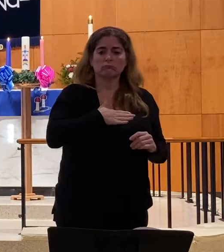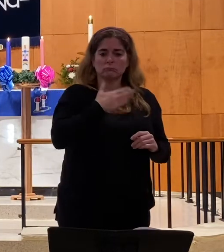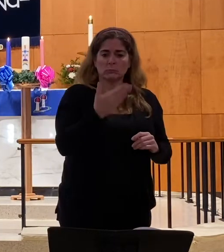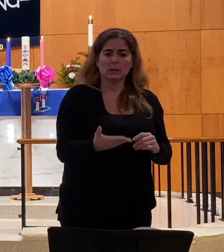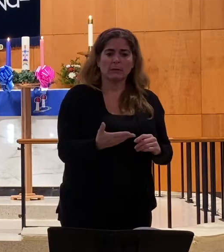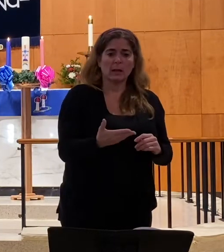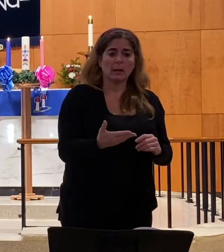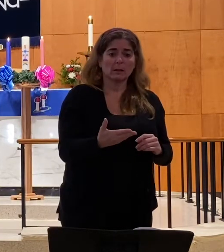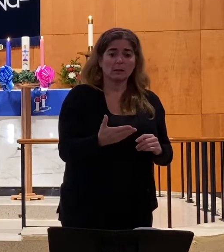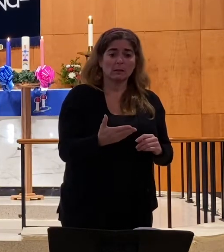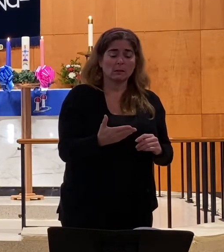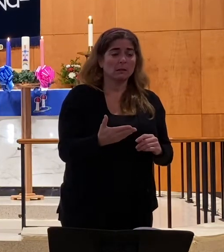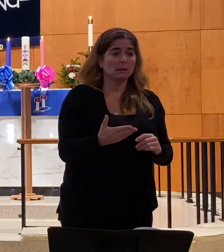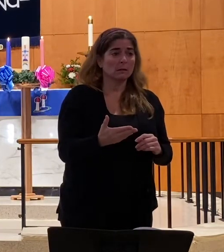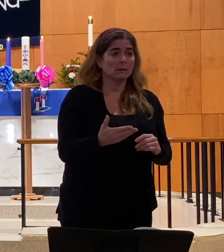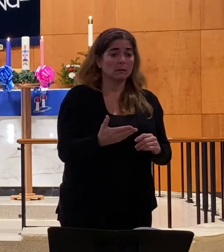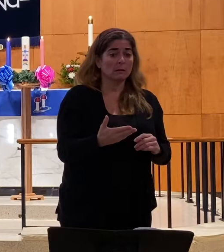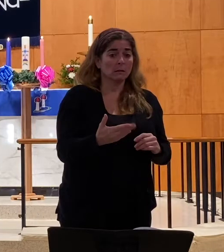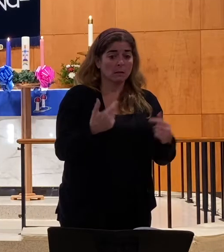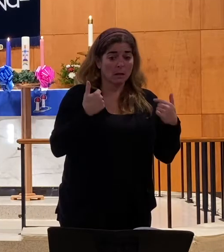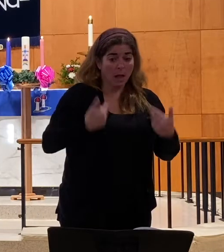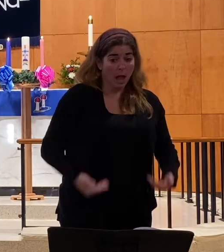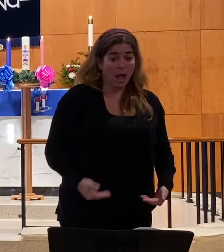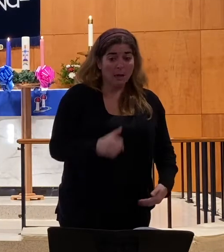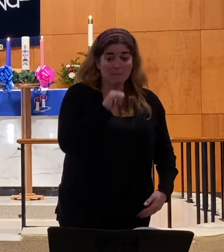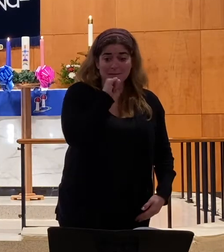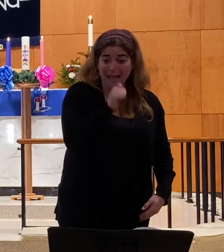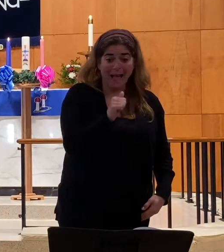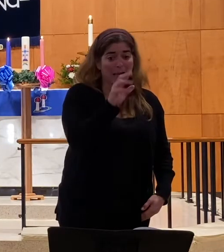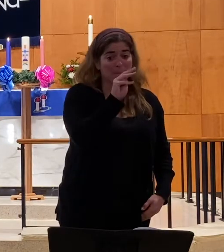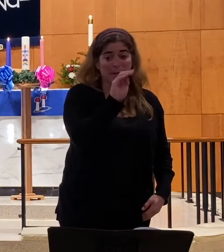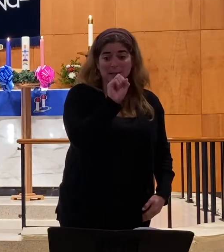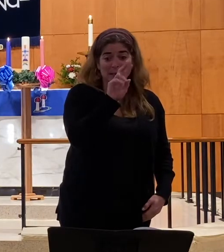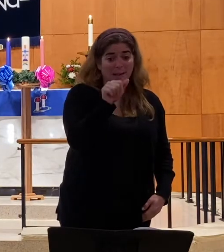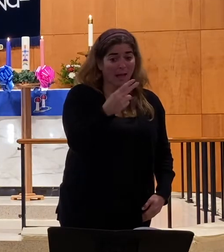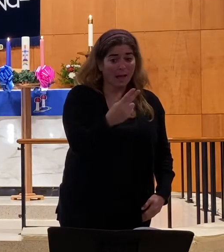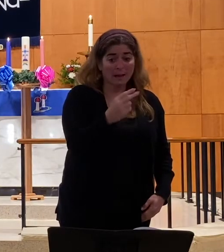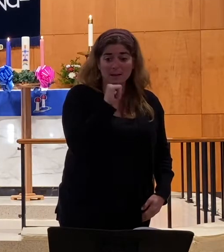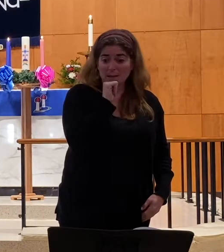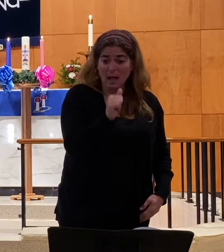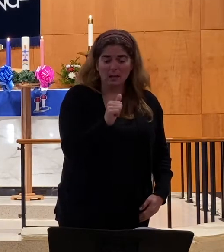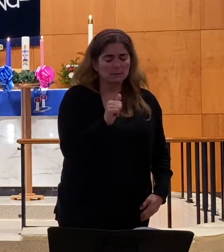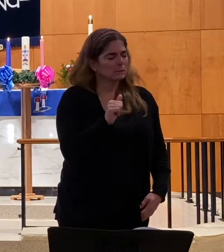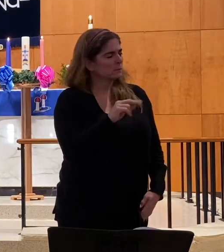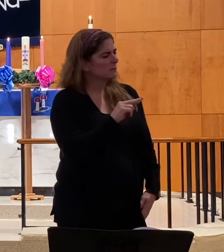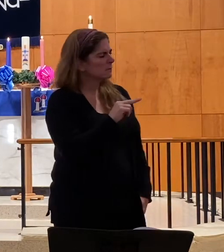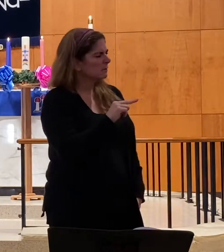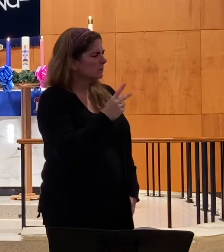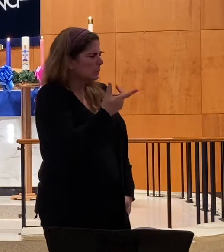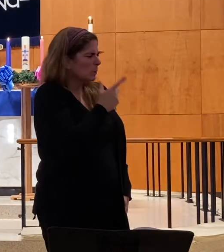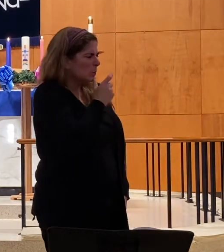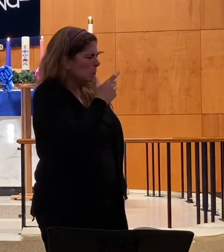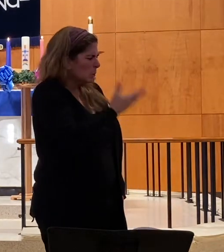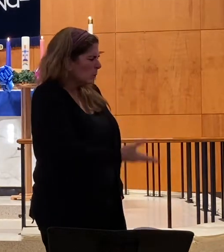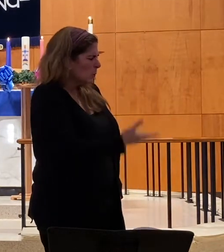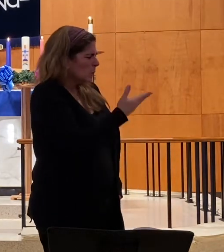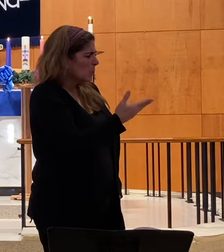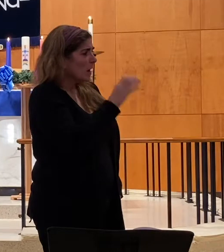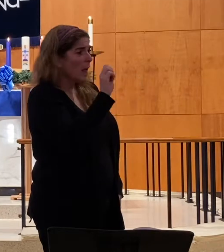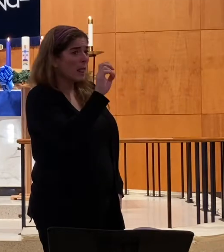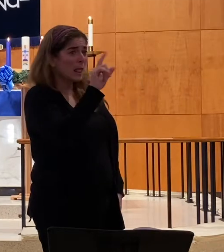did not deny it, but confessed, "I am not the Messiah." And they asked him, "What then? Are you